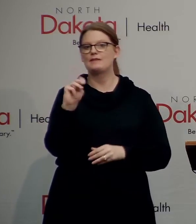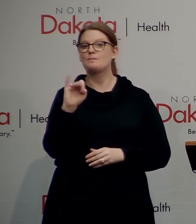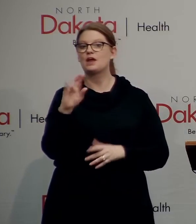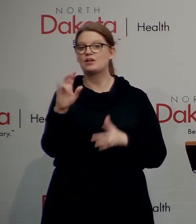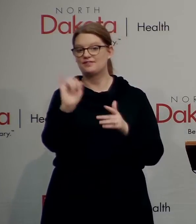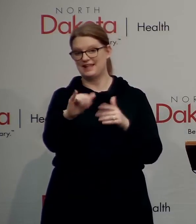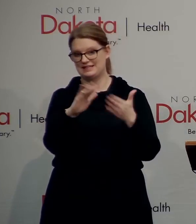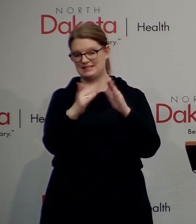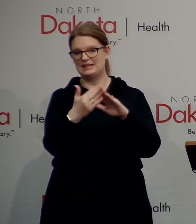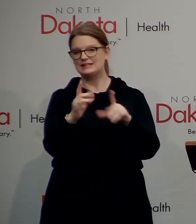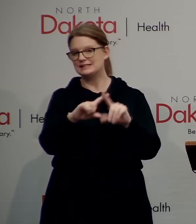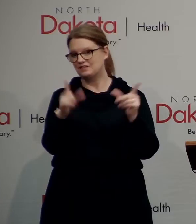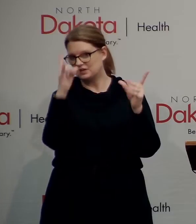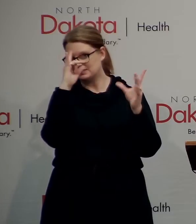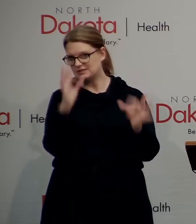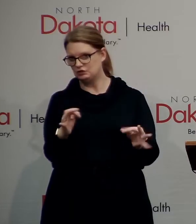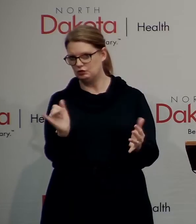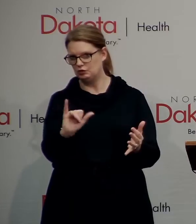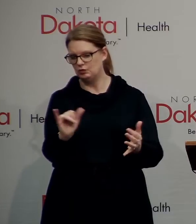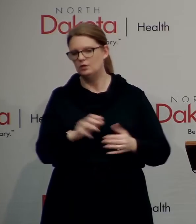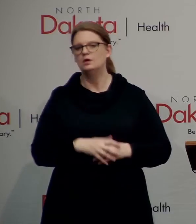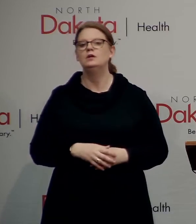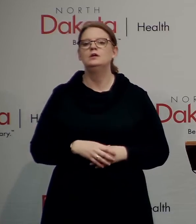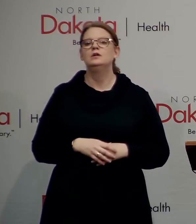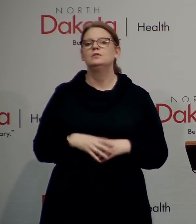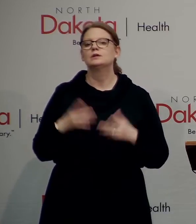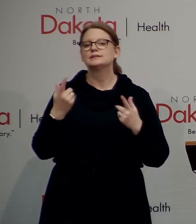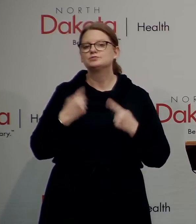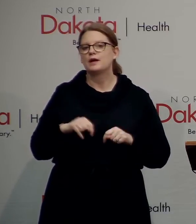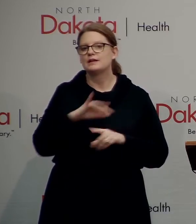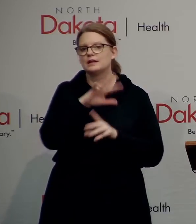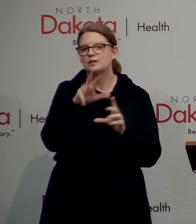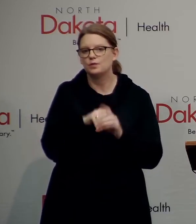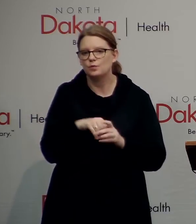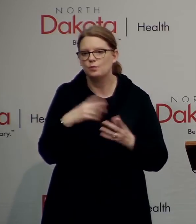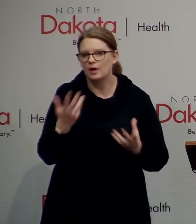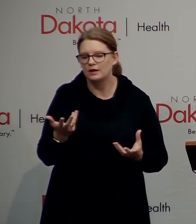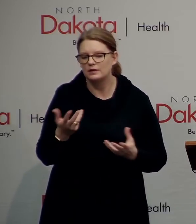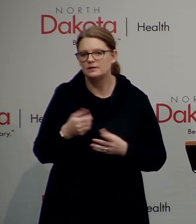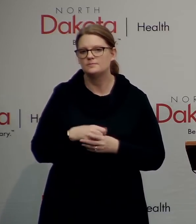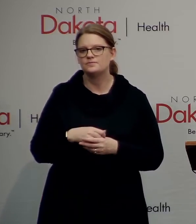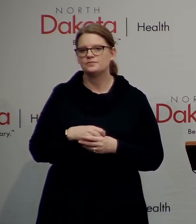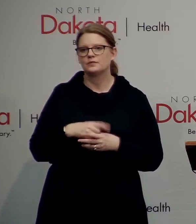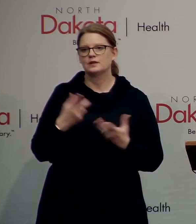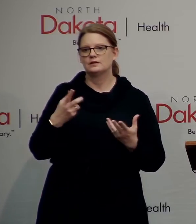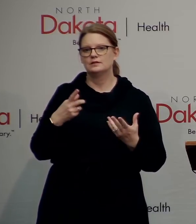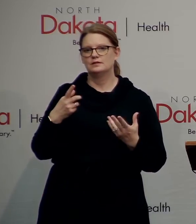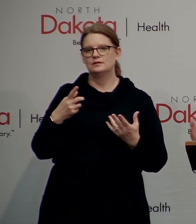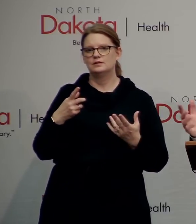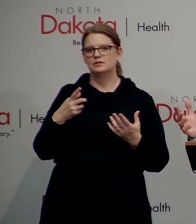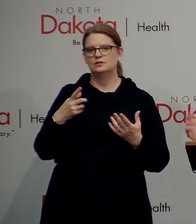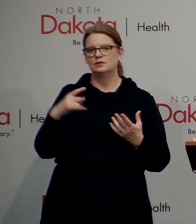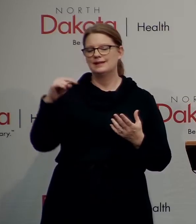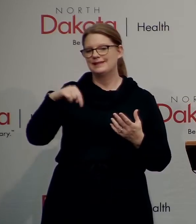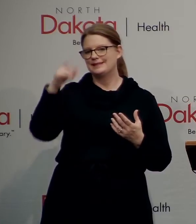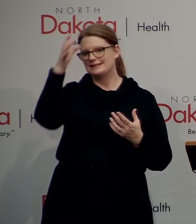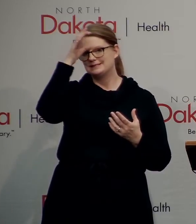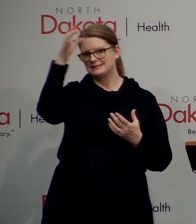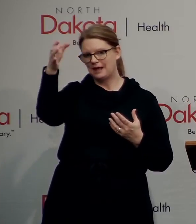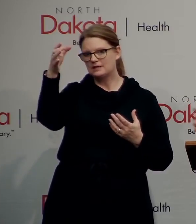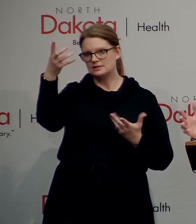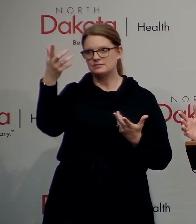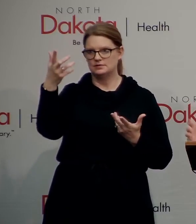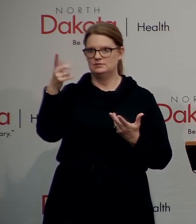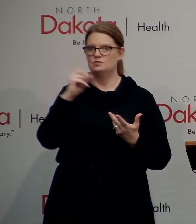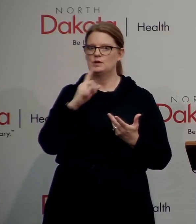a different decision. So part of where we're trying to enlist here is this concept, which you have to have during a time of